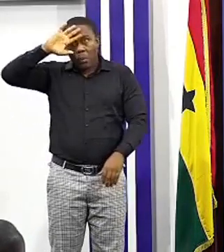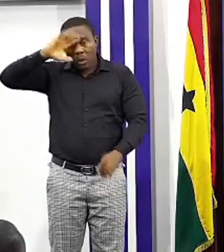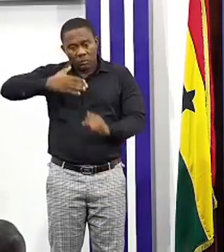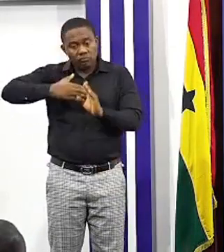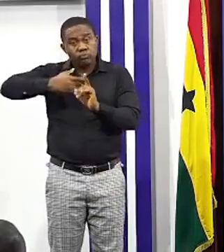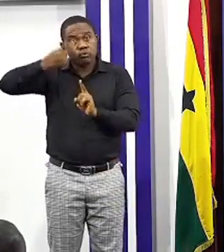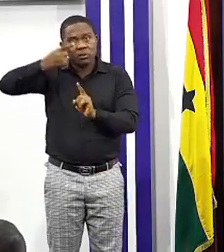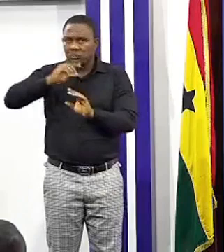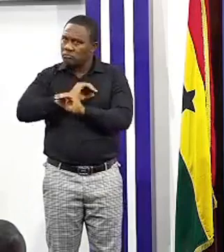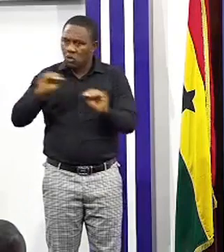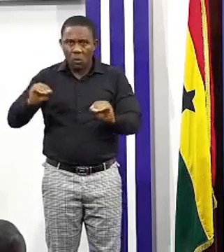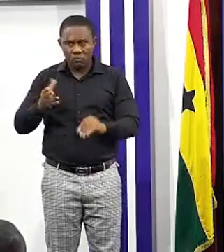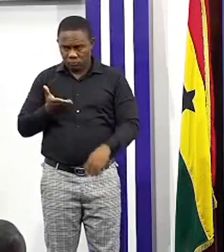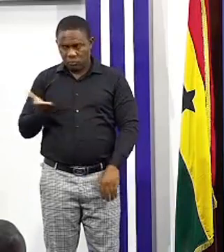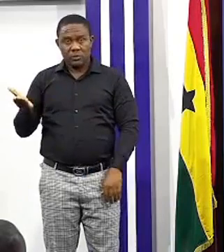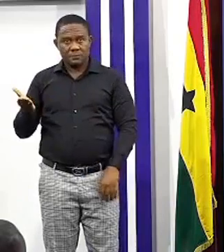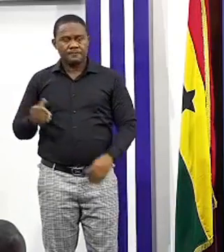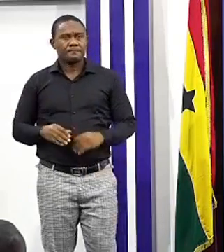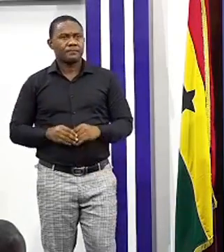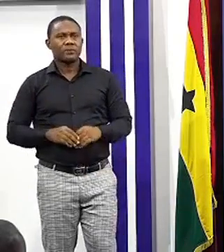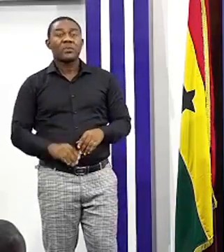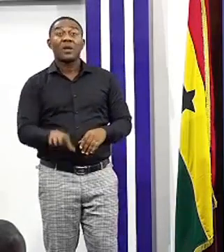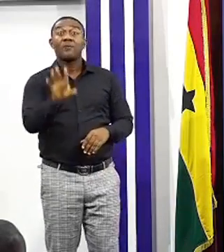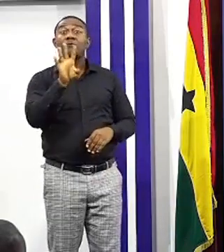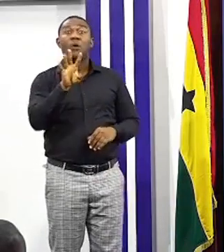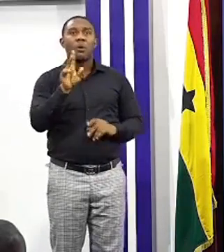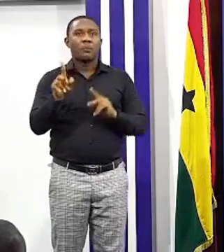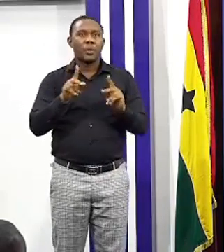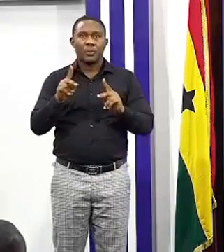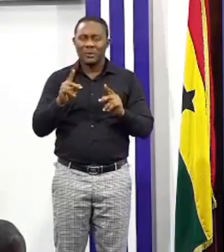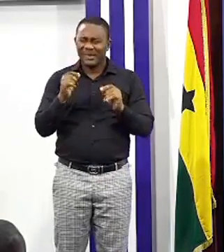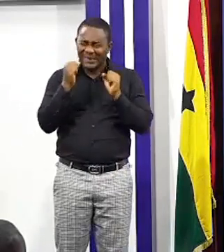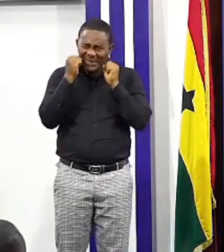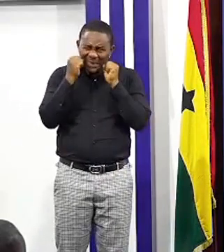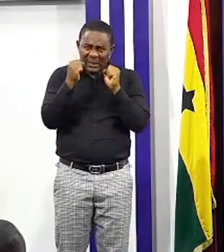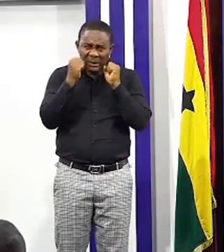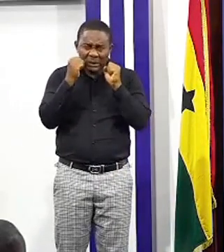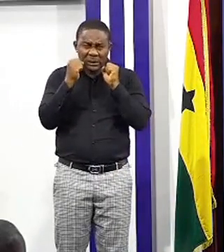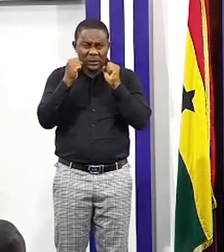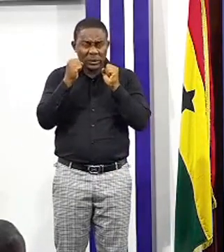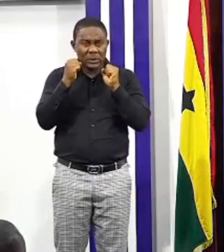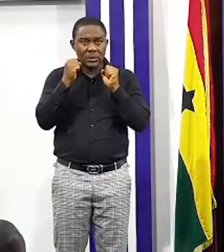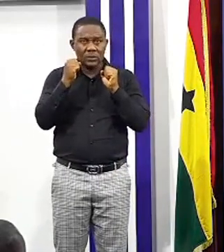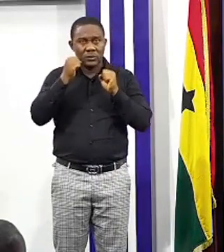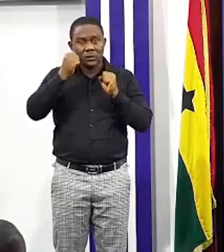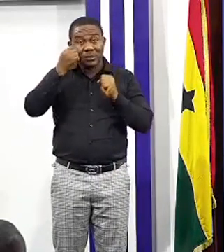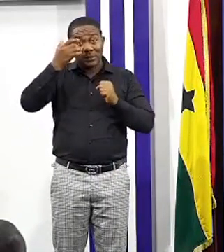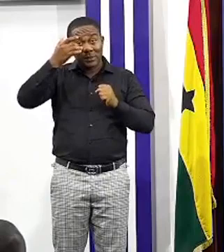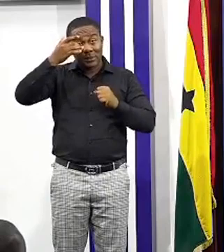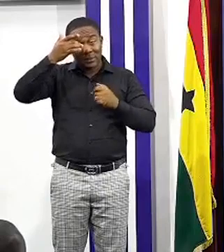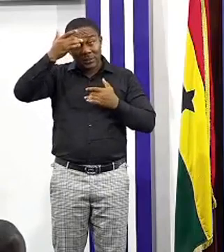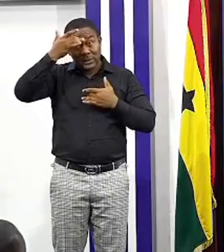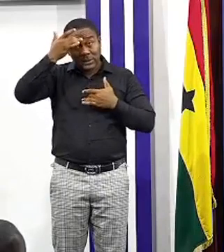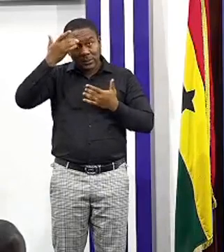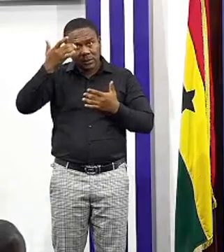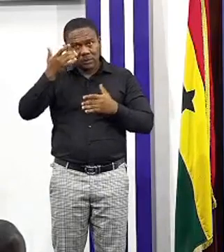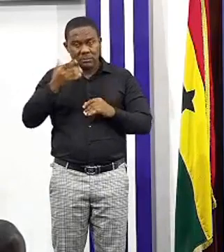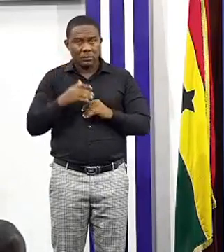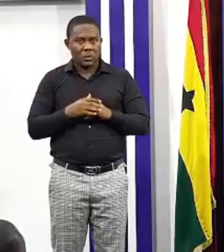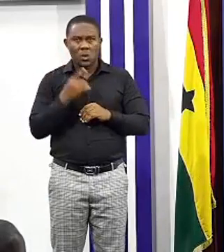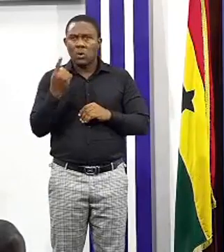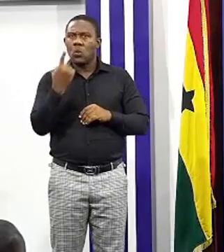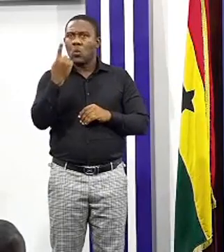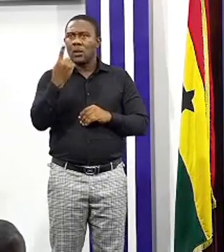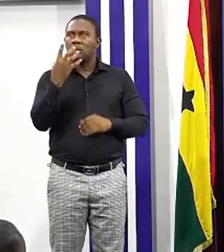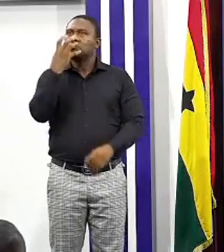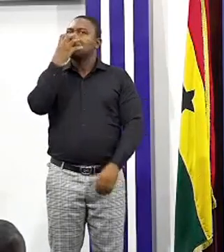people currently in critical or moderately severe condition. Only 1 is on